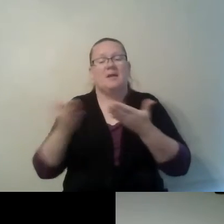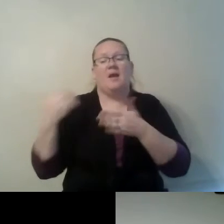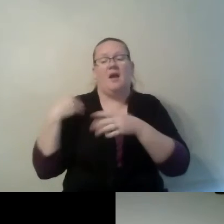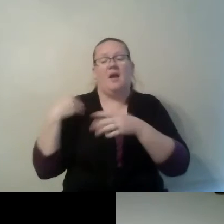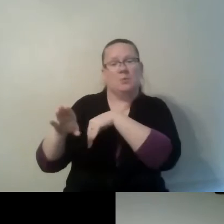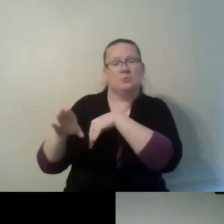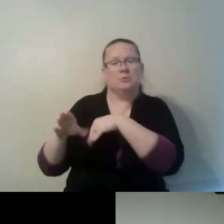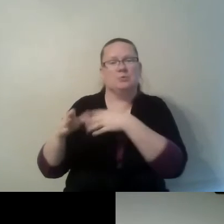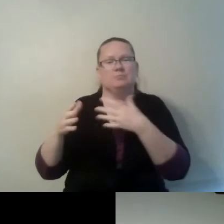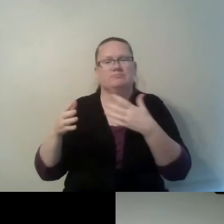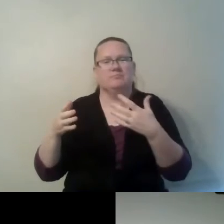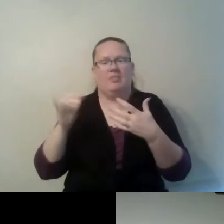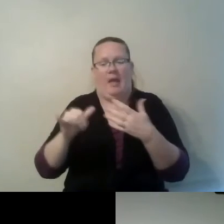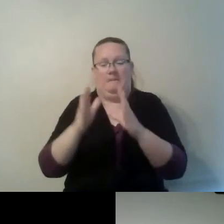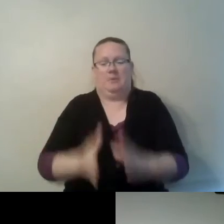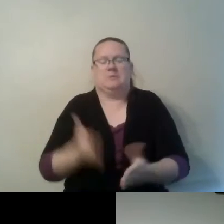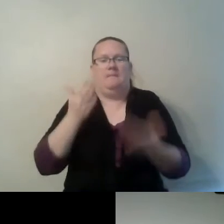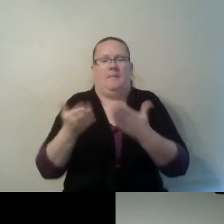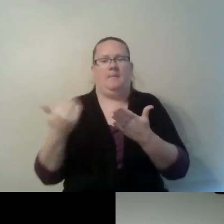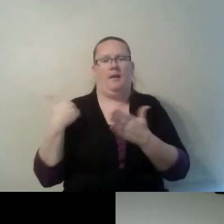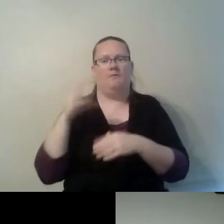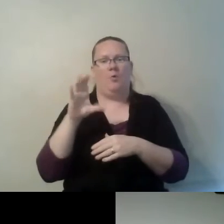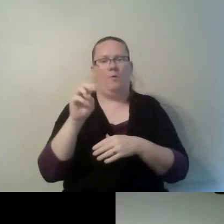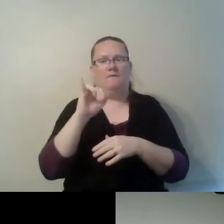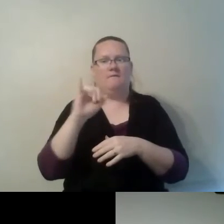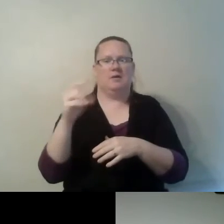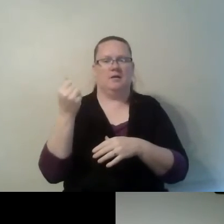patient who may have had COVID-19?